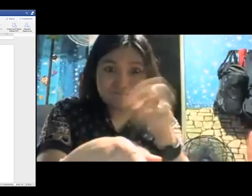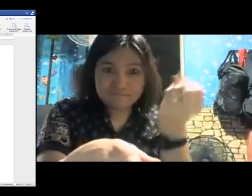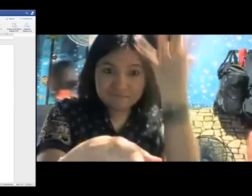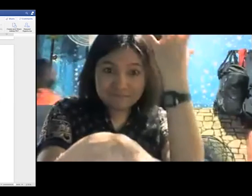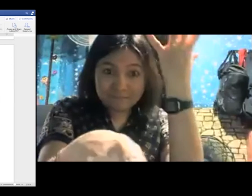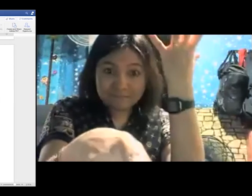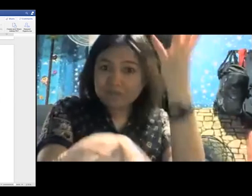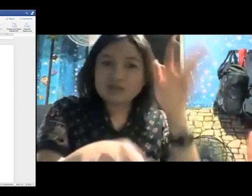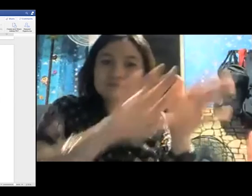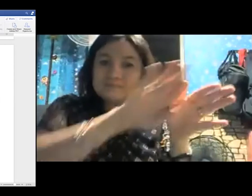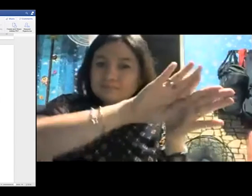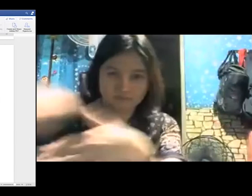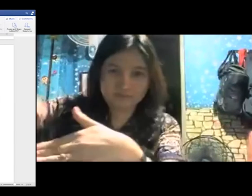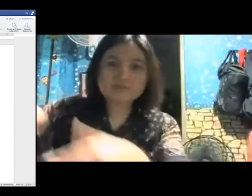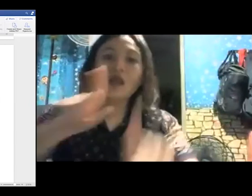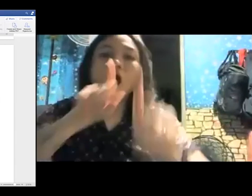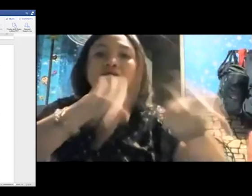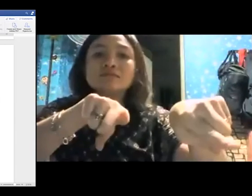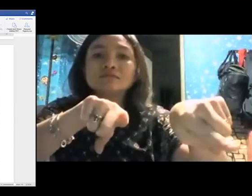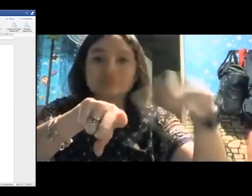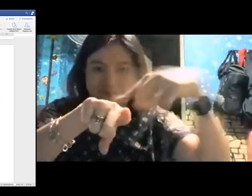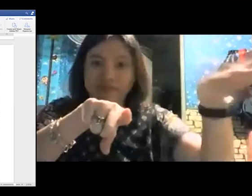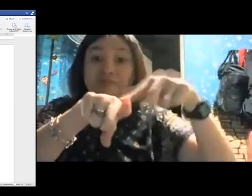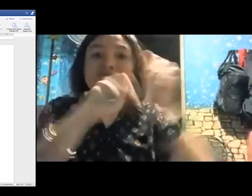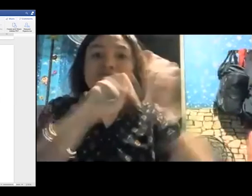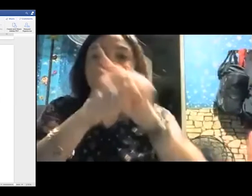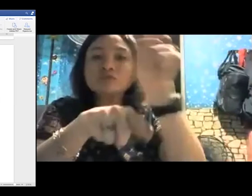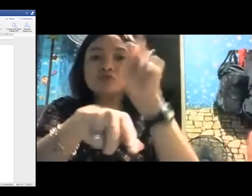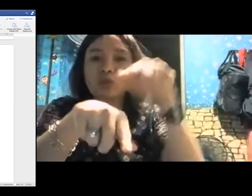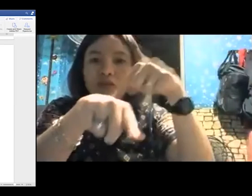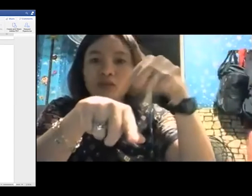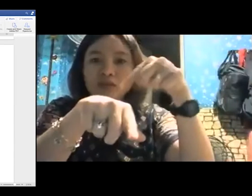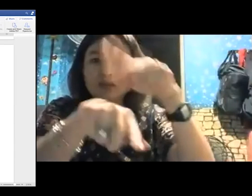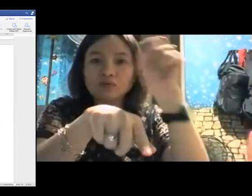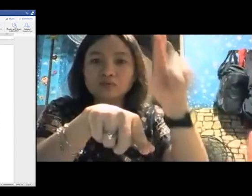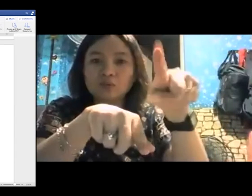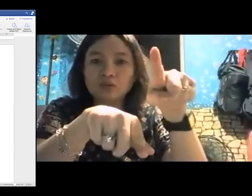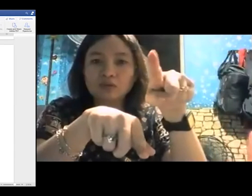For example, 7, they say how much.